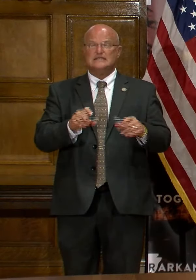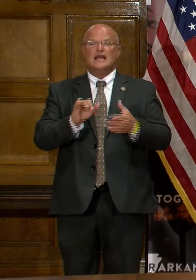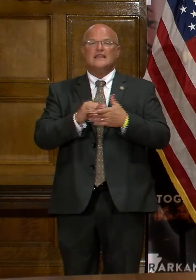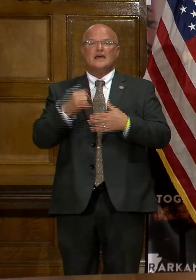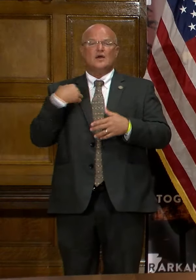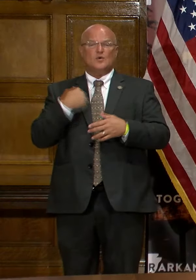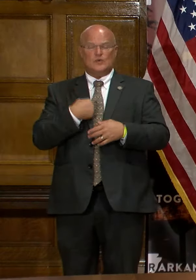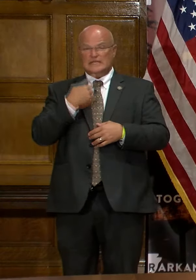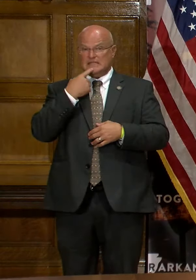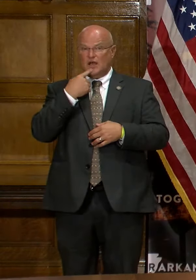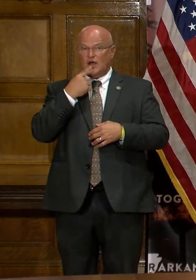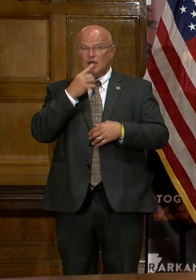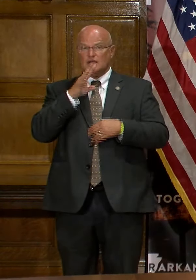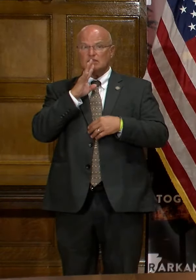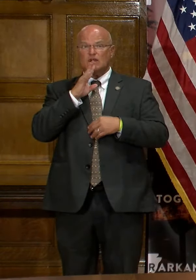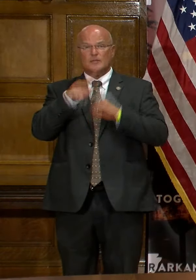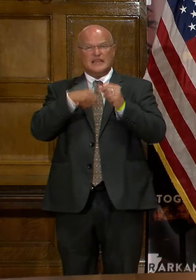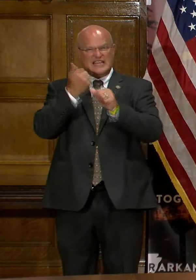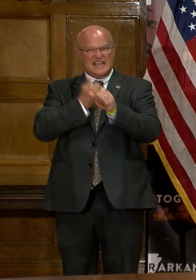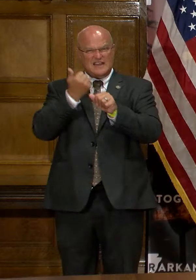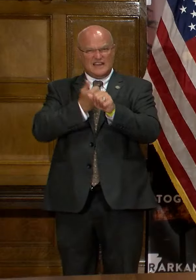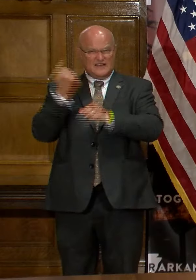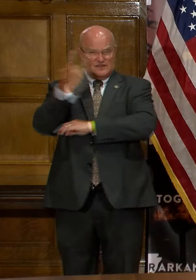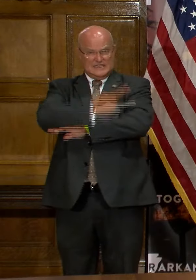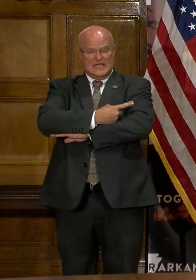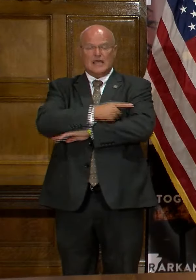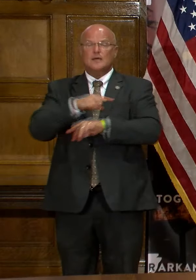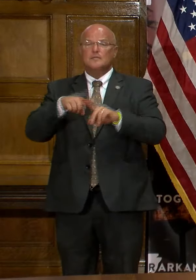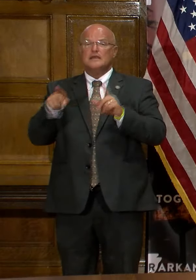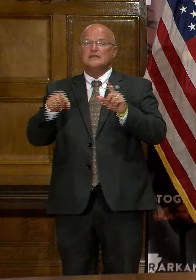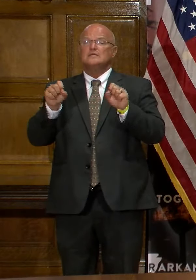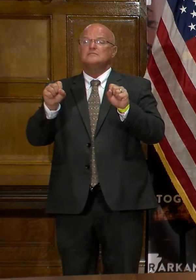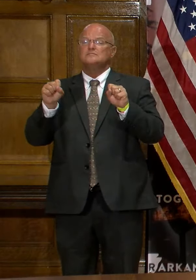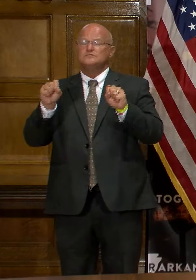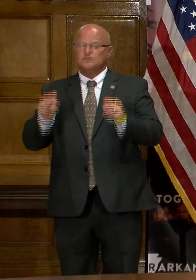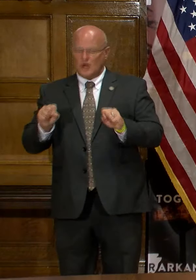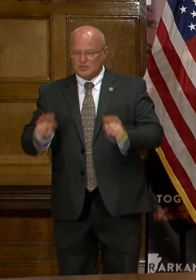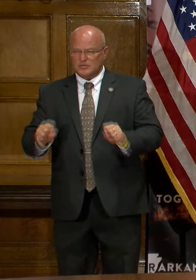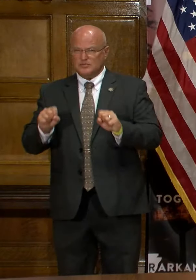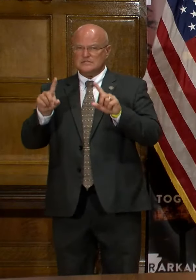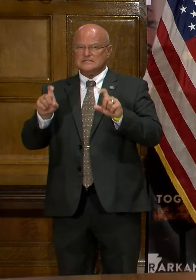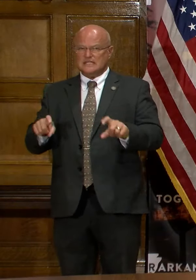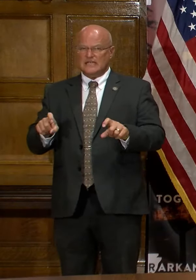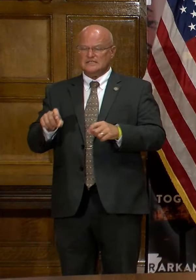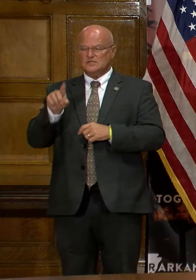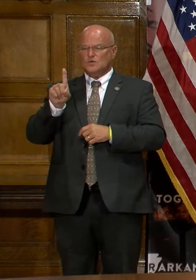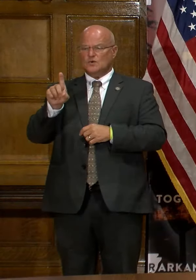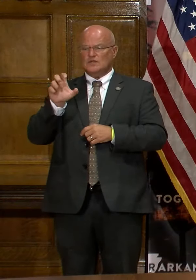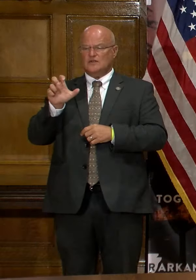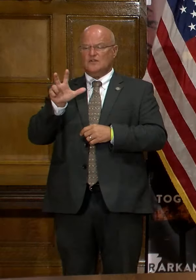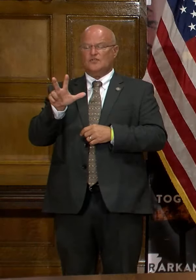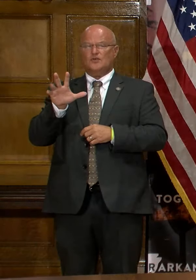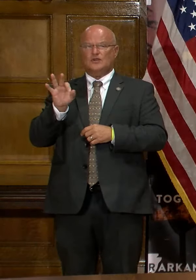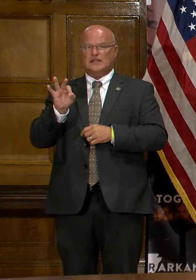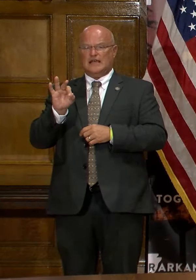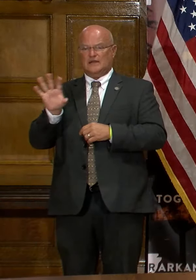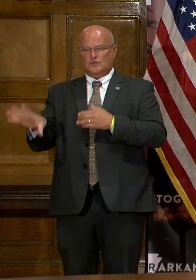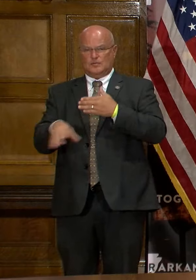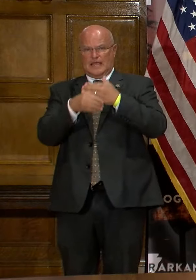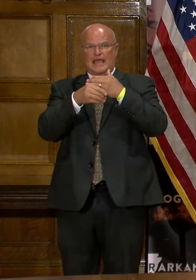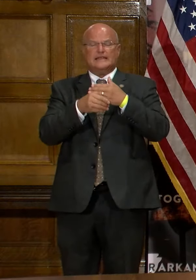that we articulate every day, but these will be characterized as probable tests. There'll be 139 that will be